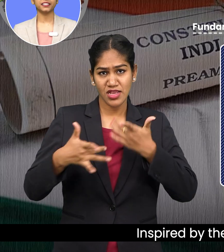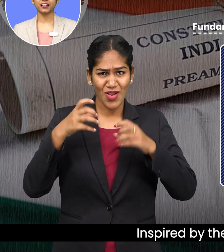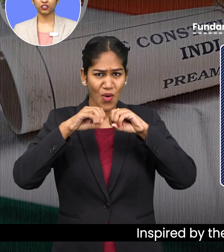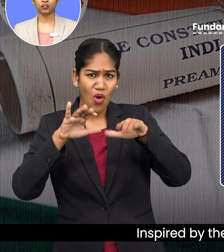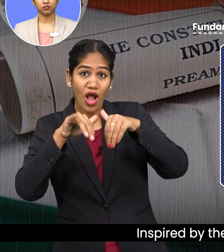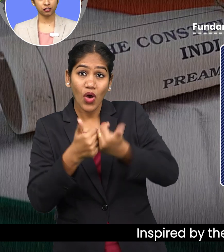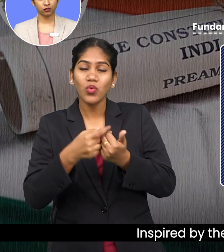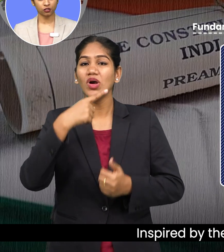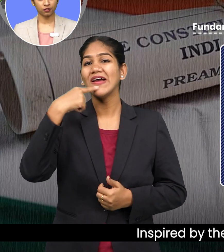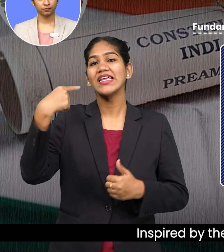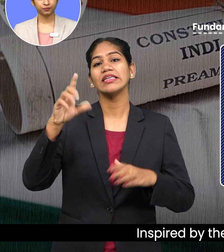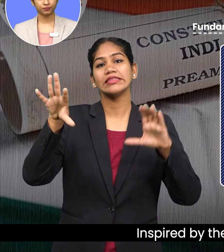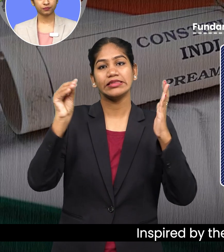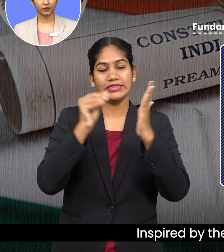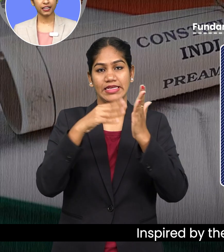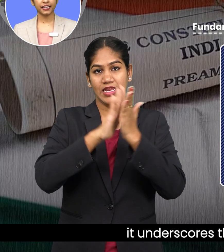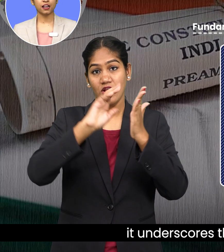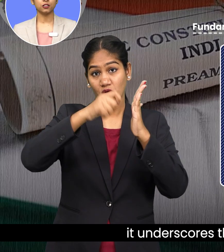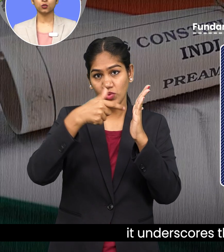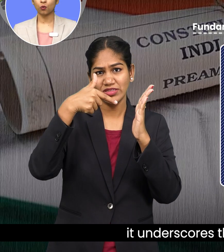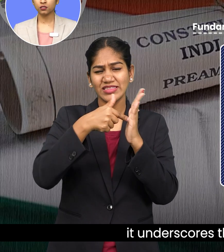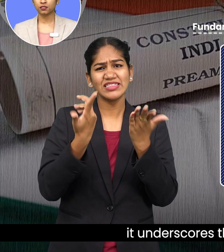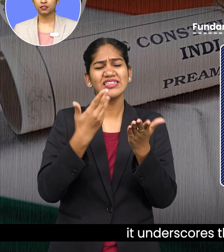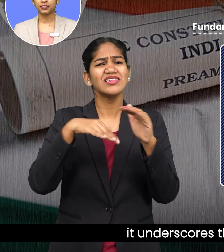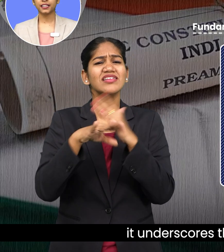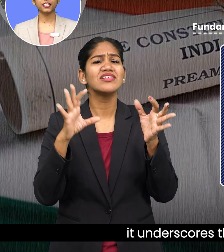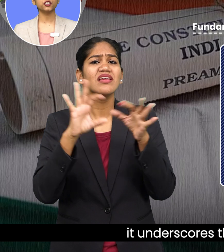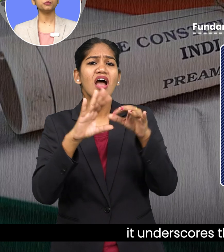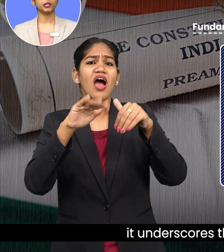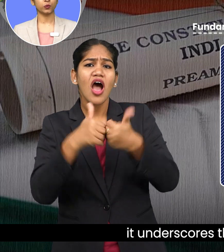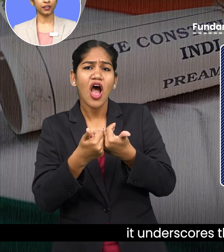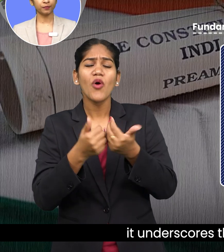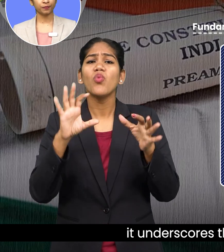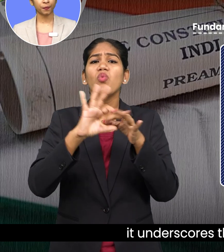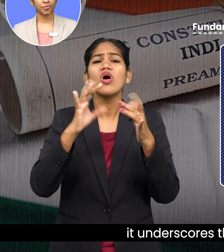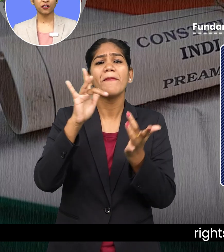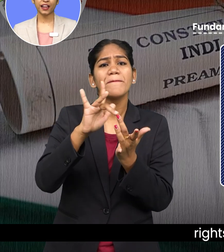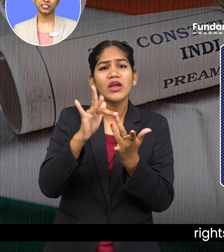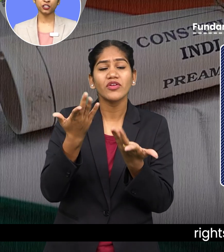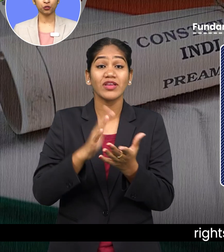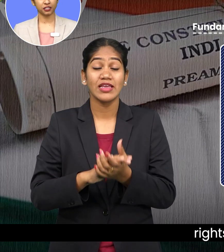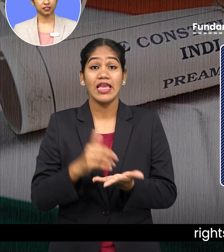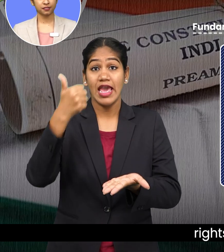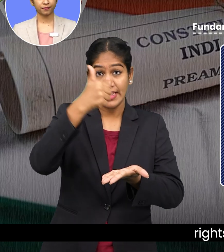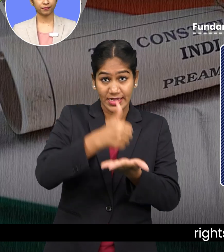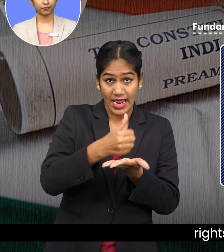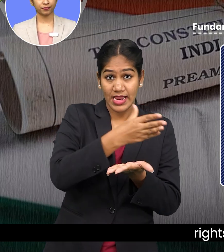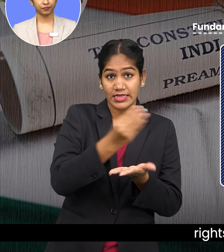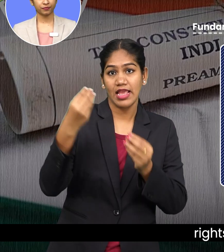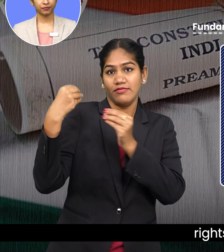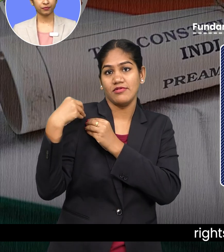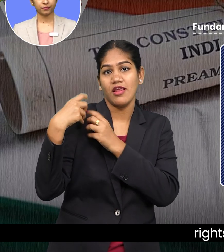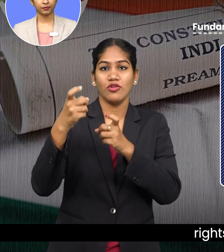Inspired by the Russian Constitution, it underscores the connection between rights and duties,